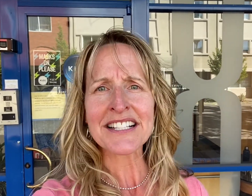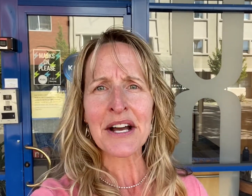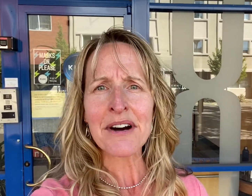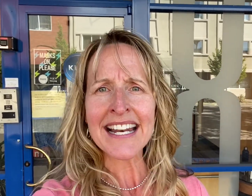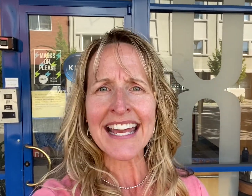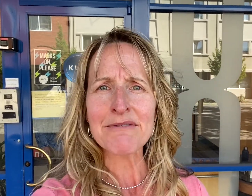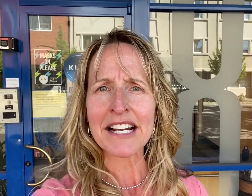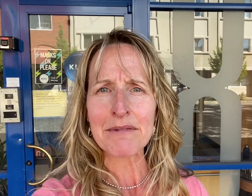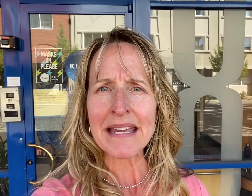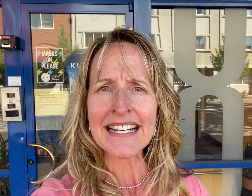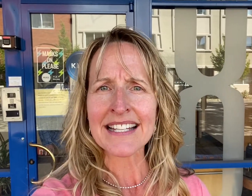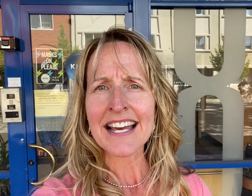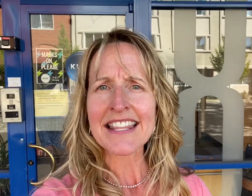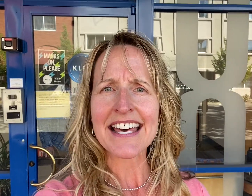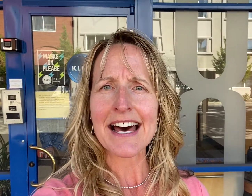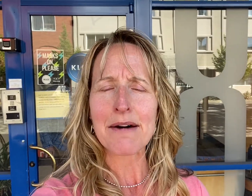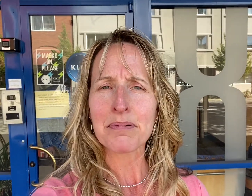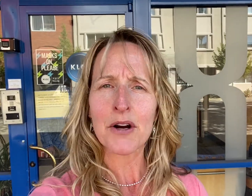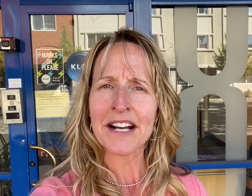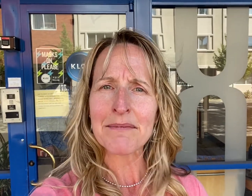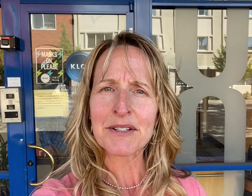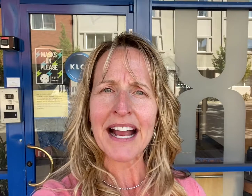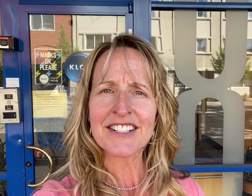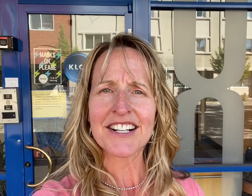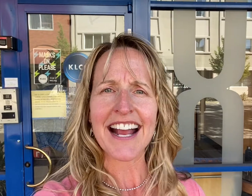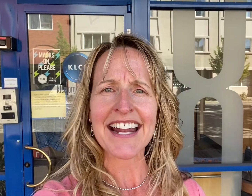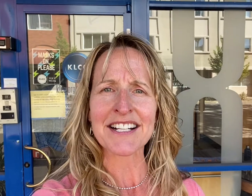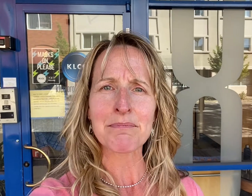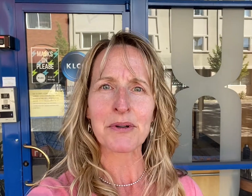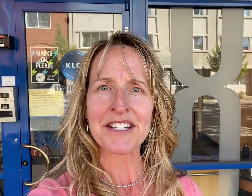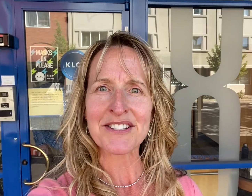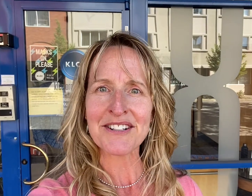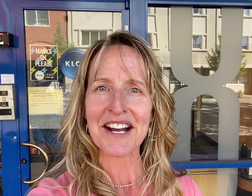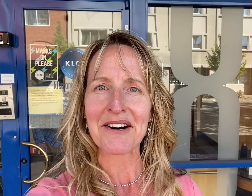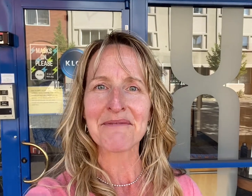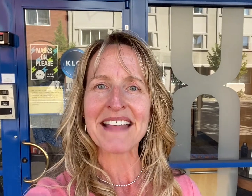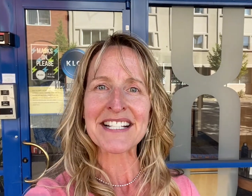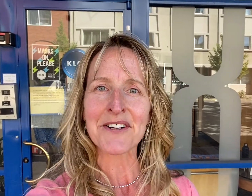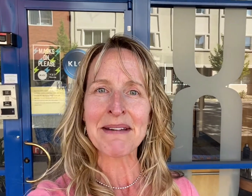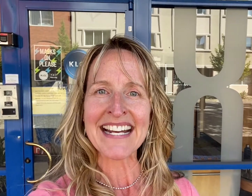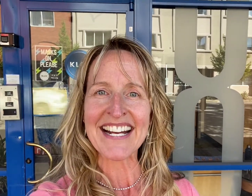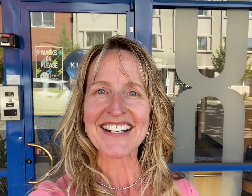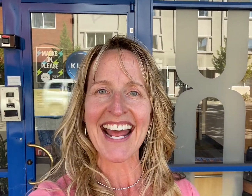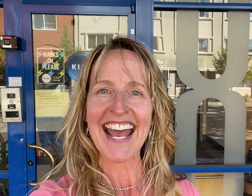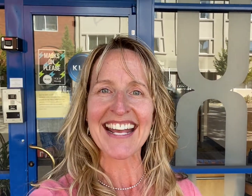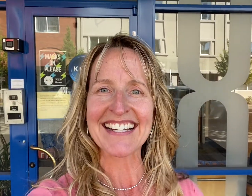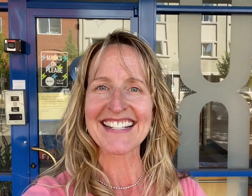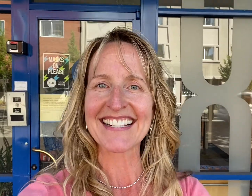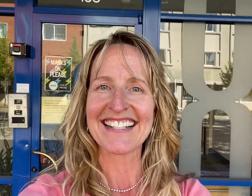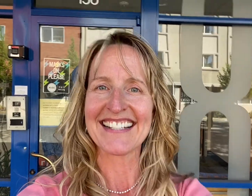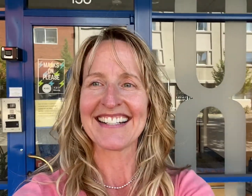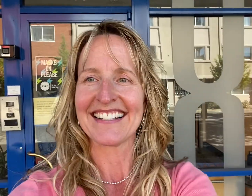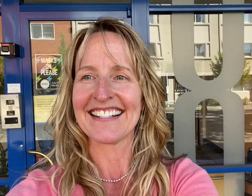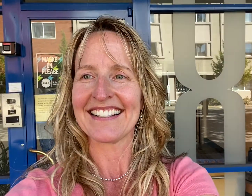So let's go on in, we're gonna meet the program director and explore the studio. Thanks for being here today.